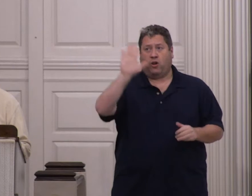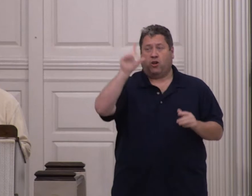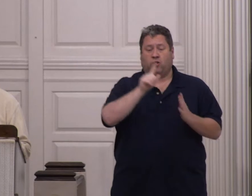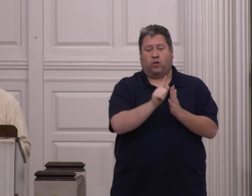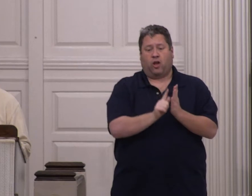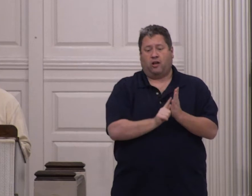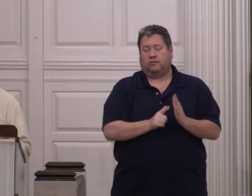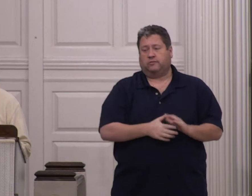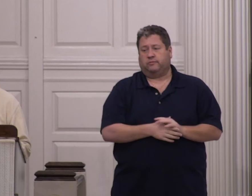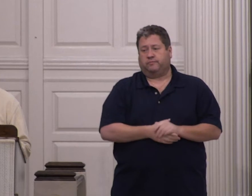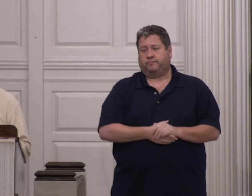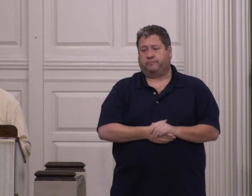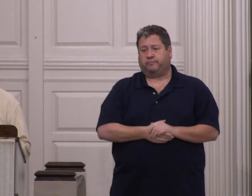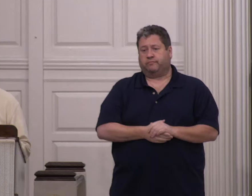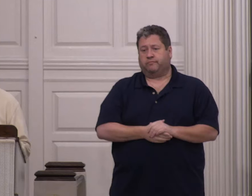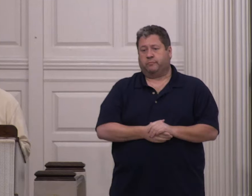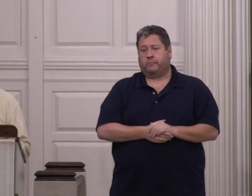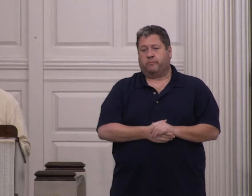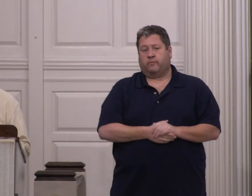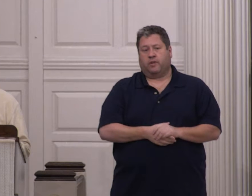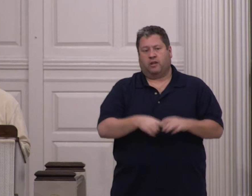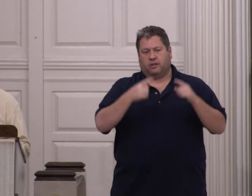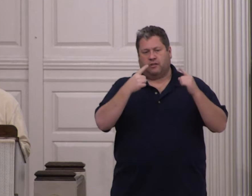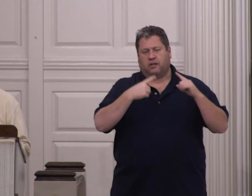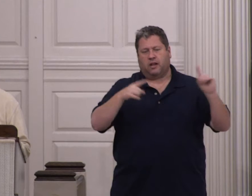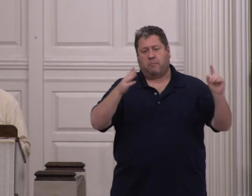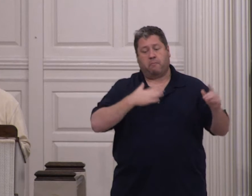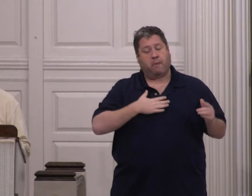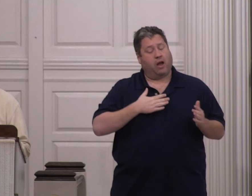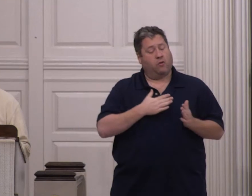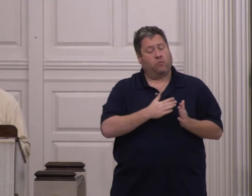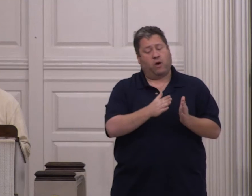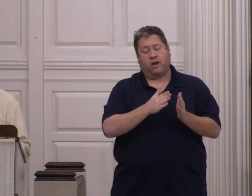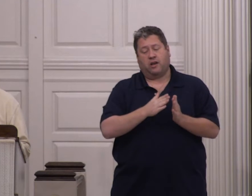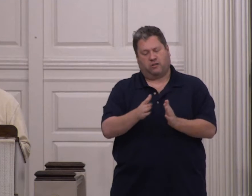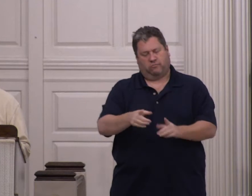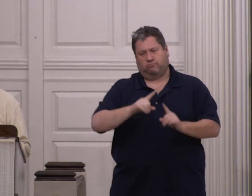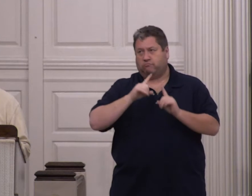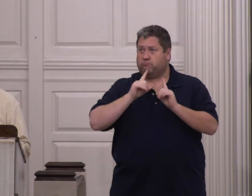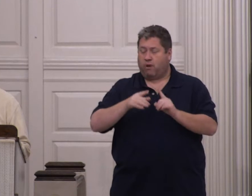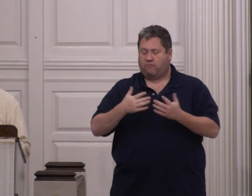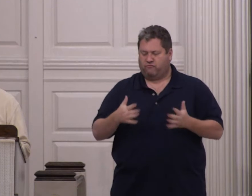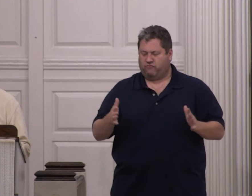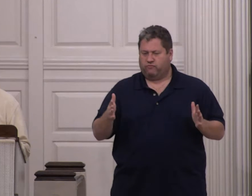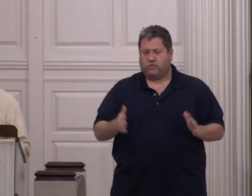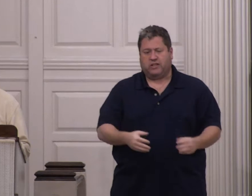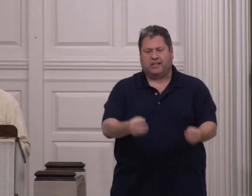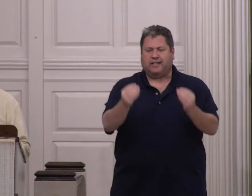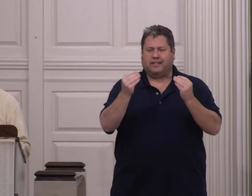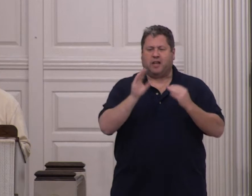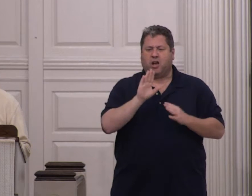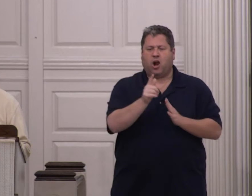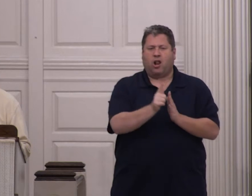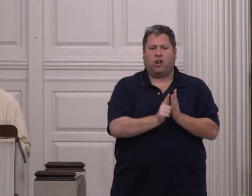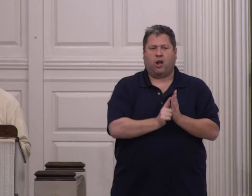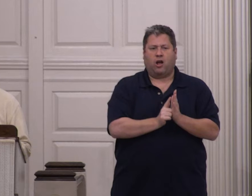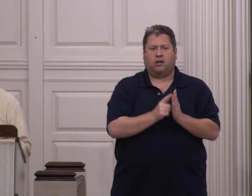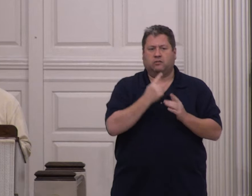Lord. I declared my ways, and you answered me. Teach me your